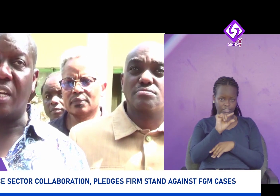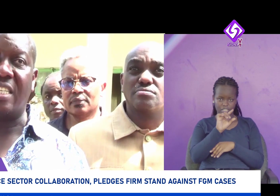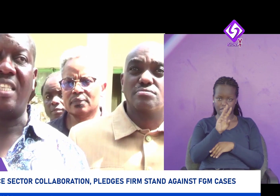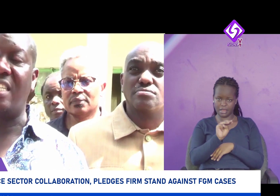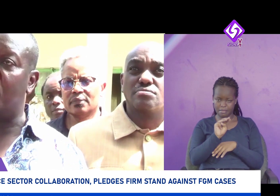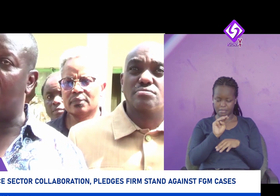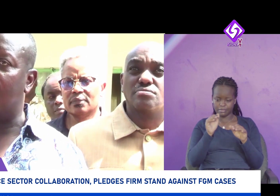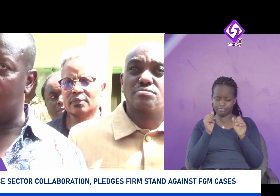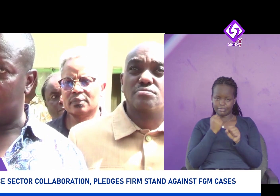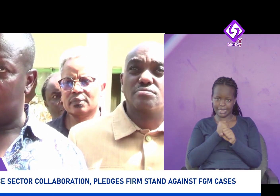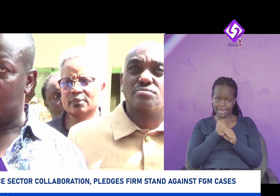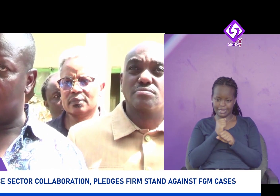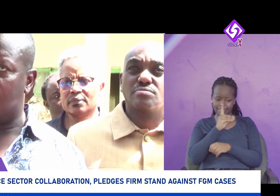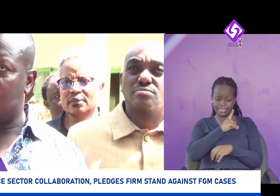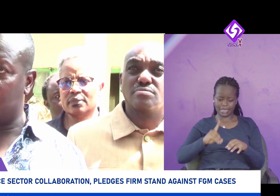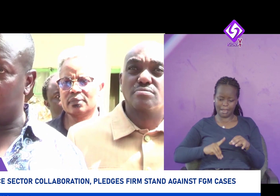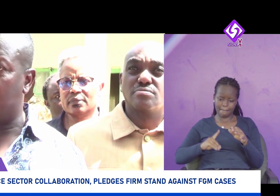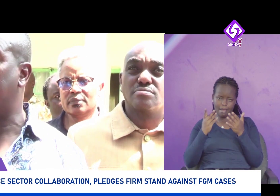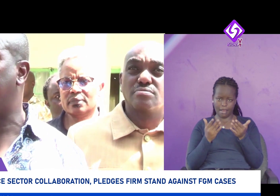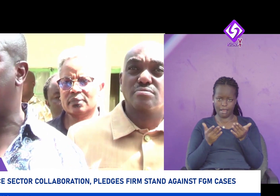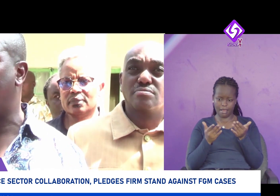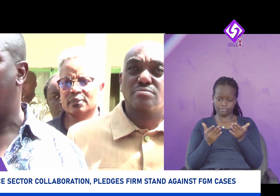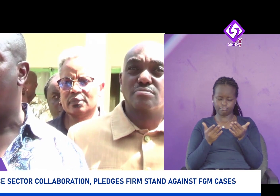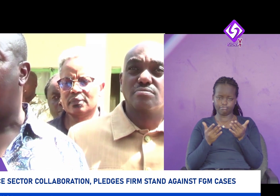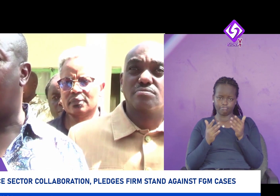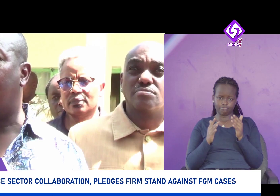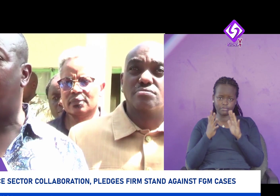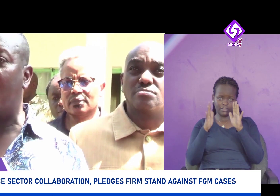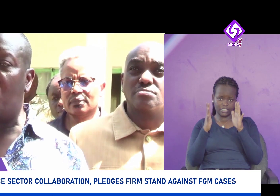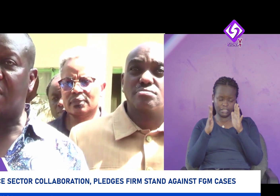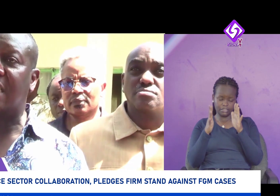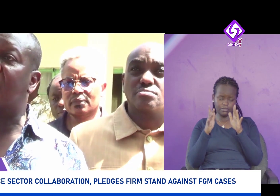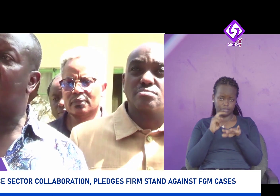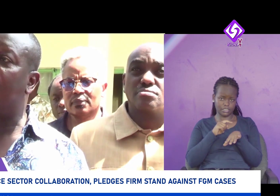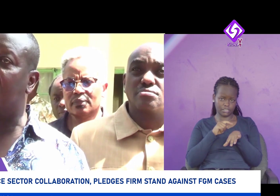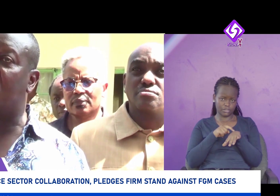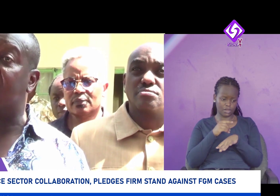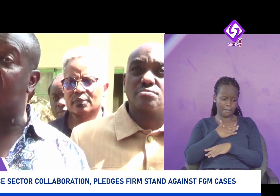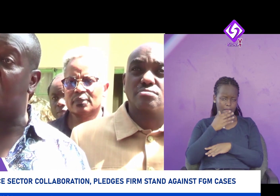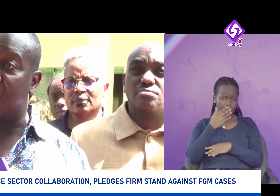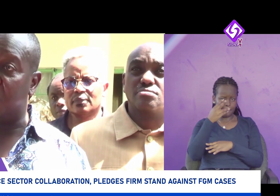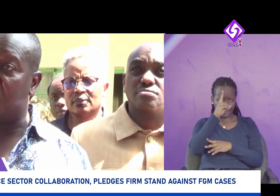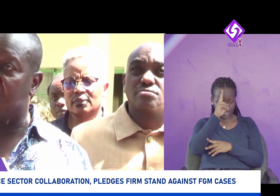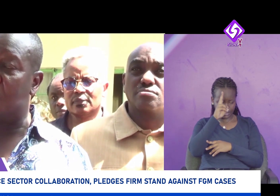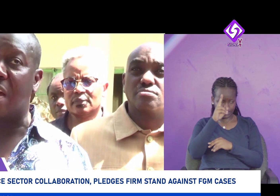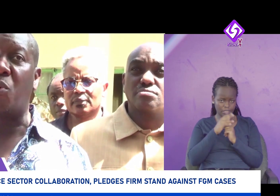this December season, festive season. My office has a division that deals with FGM, and we